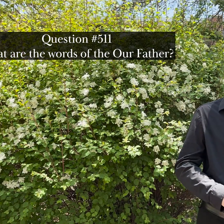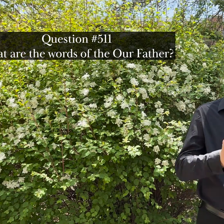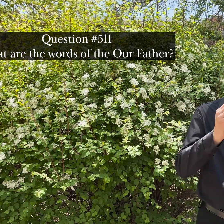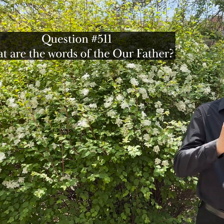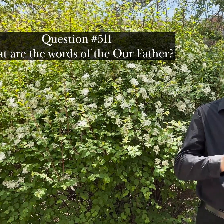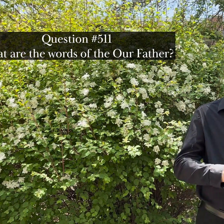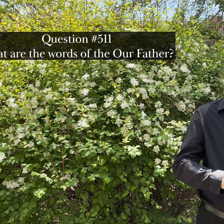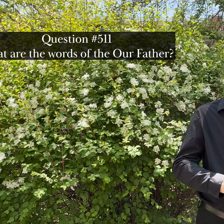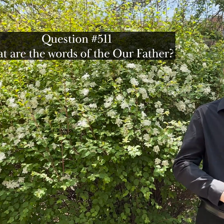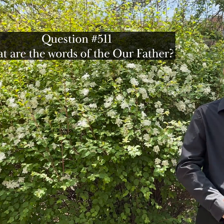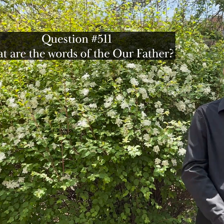Question 511.